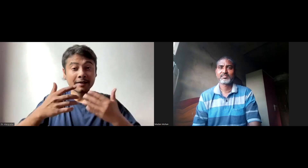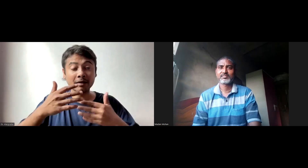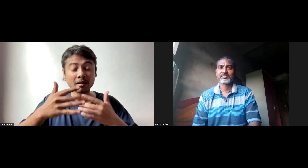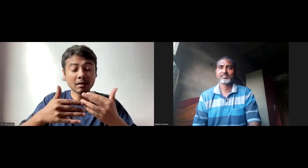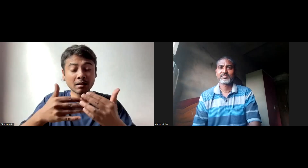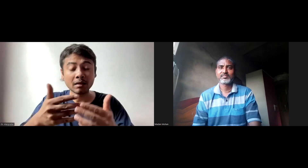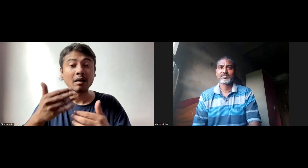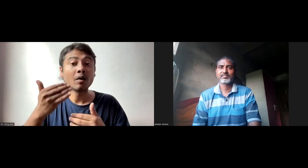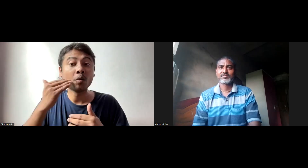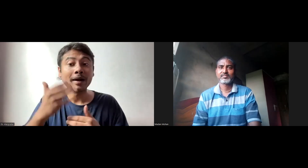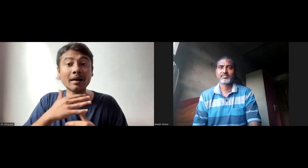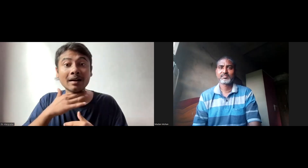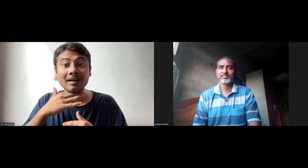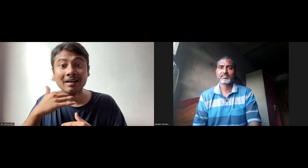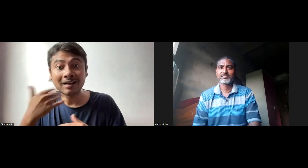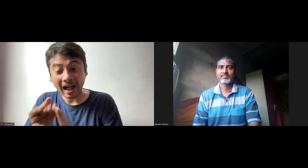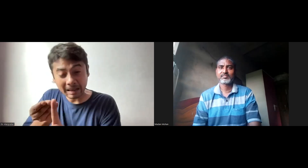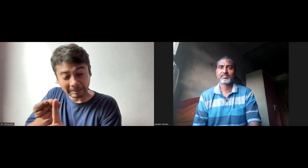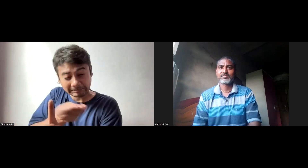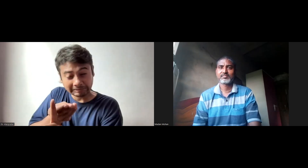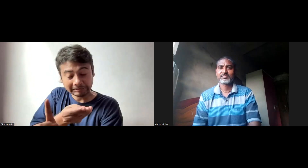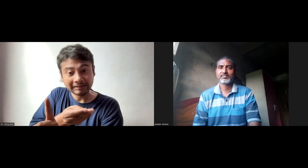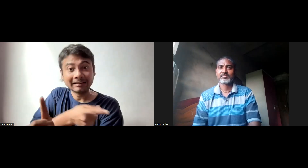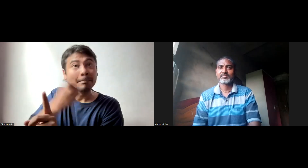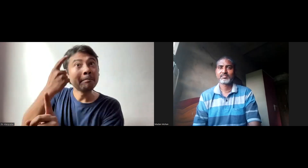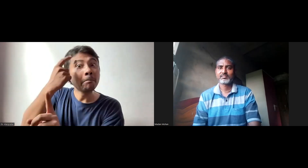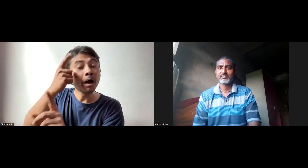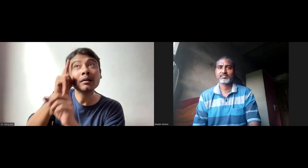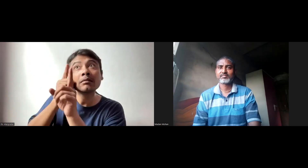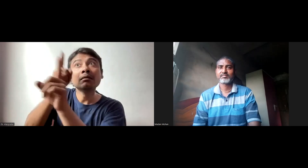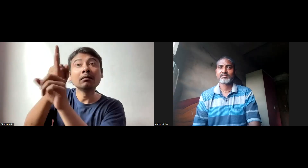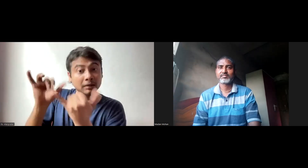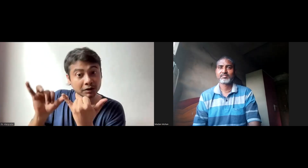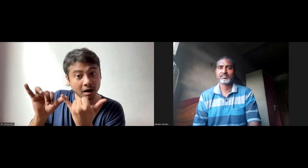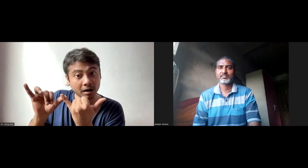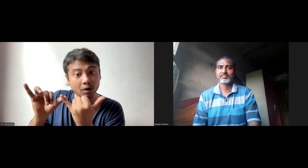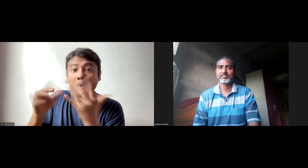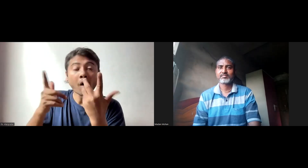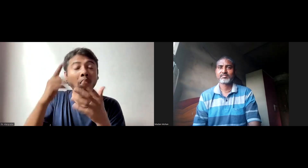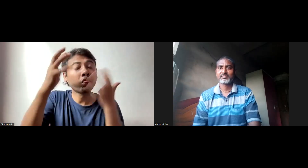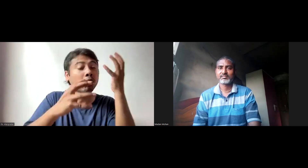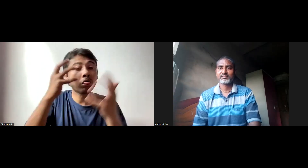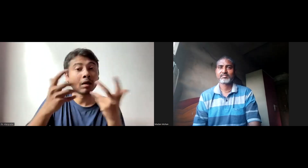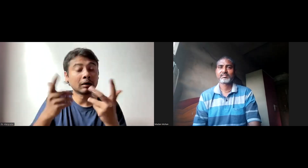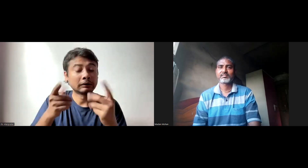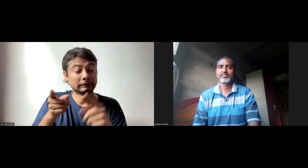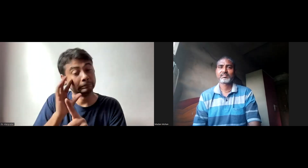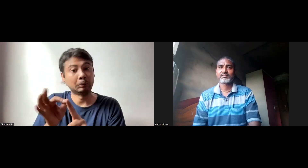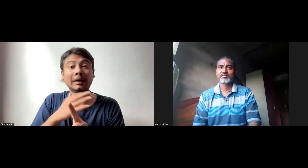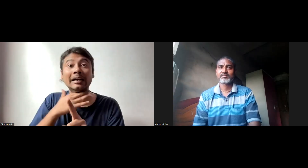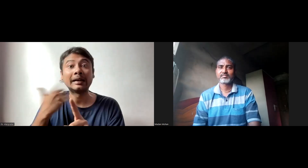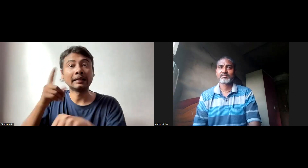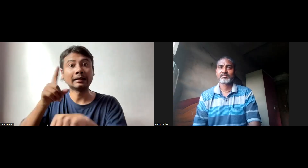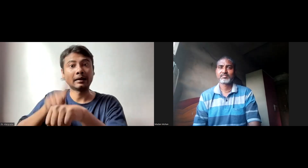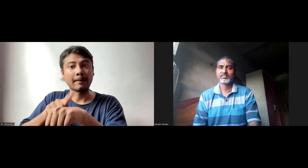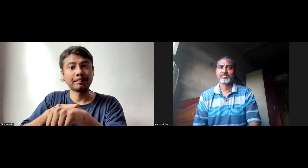also very, very critical. But Krishna promises in Bhagavad Gita that little bit of good